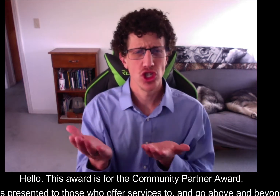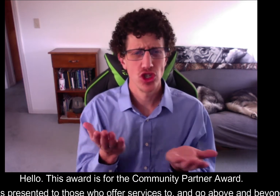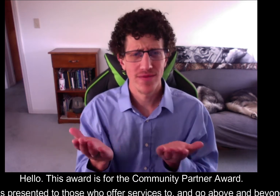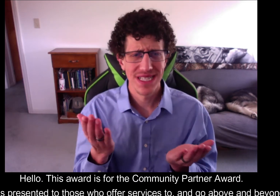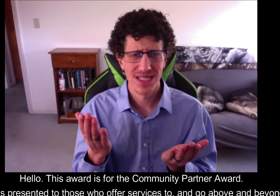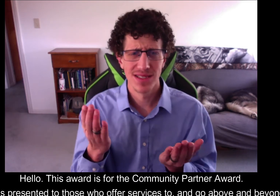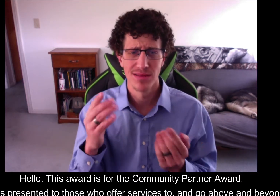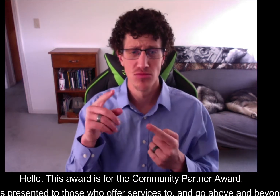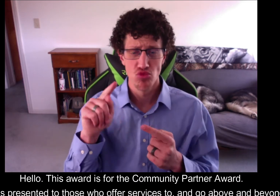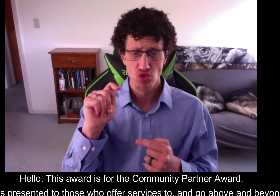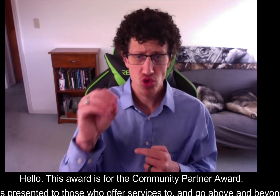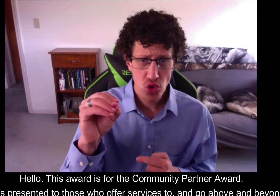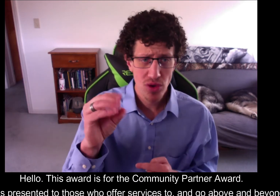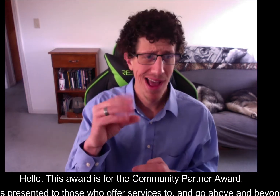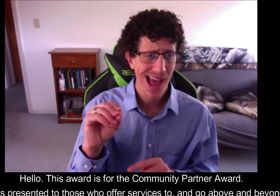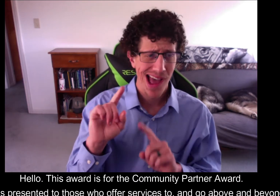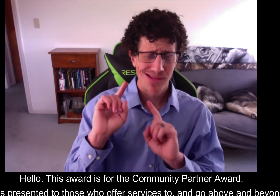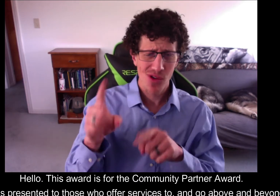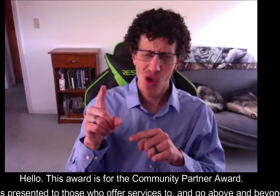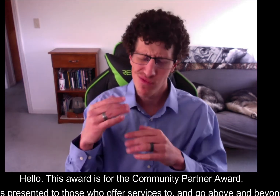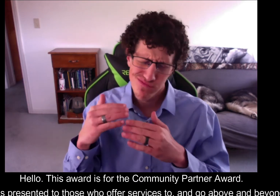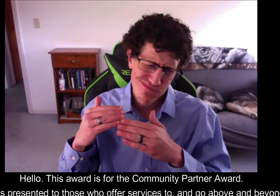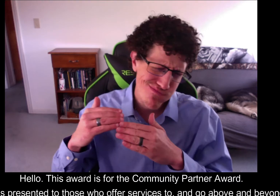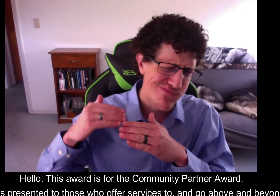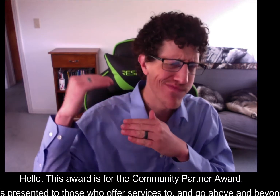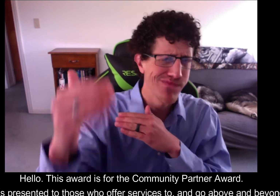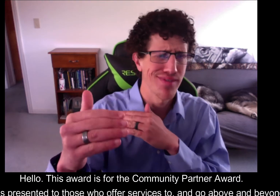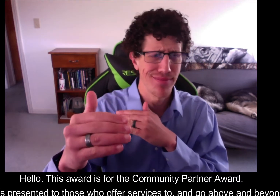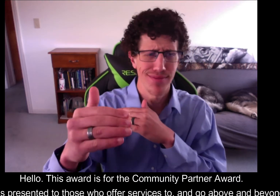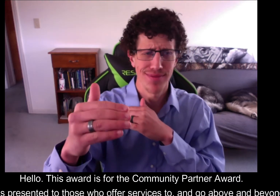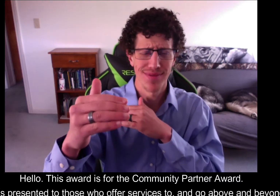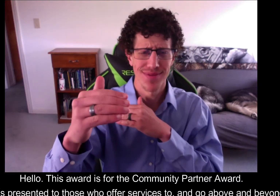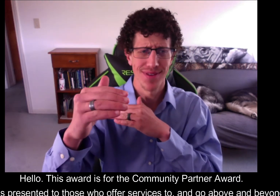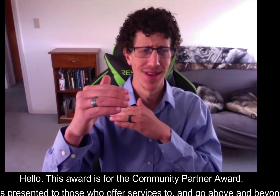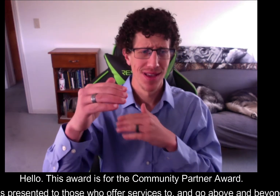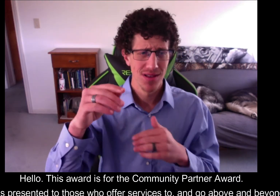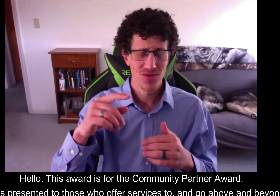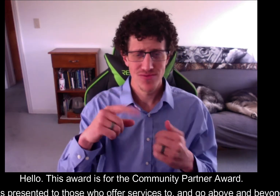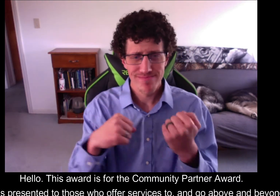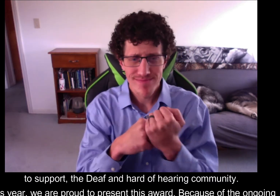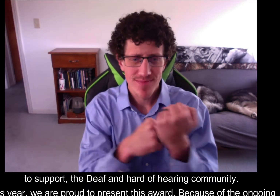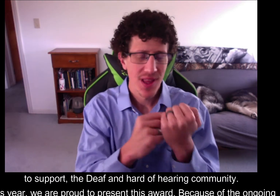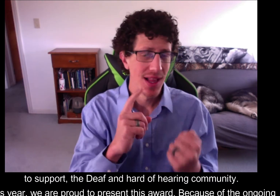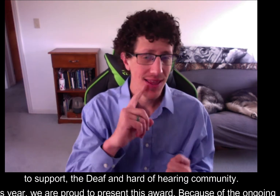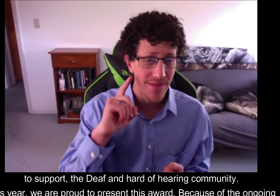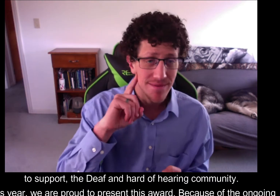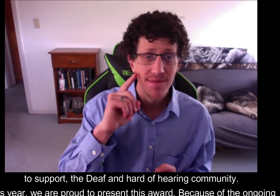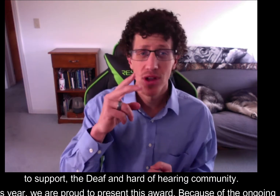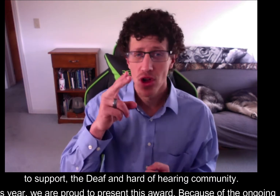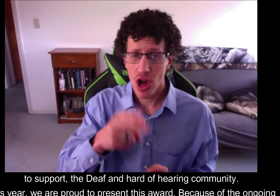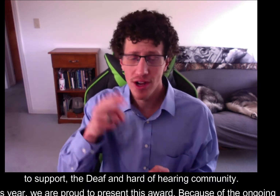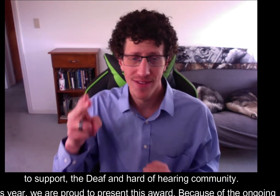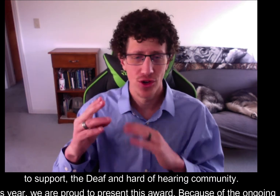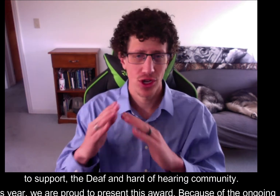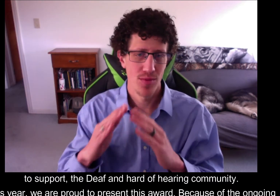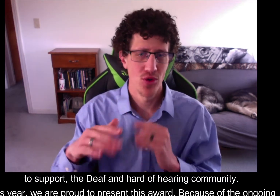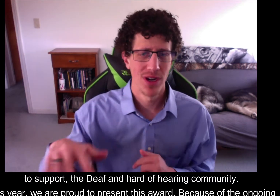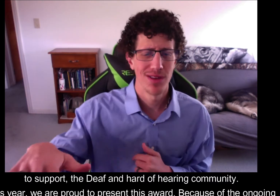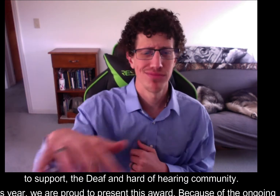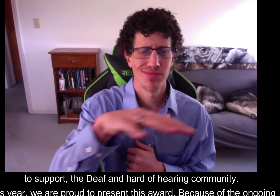who offer services to and go above and beyond to support the deaf and hard of hearing community.